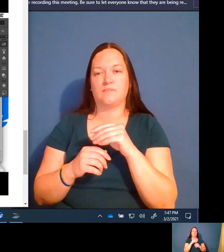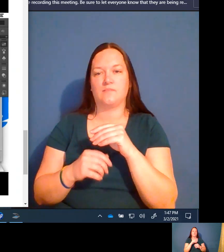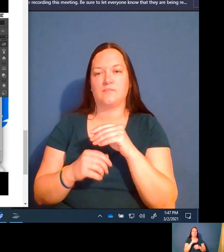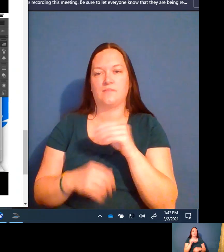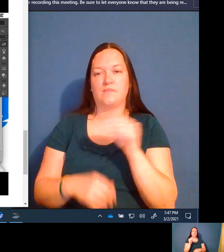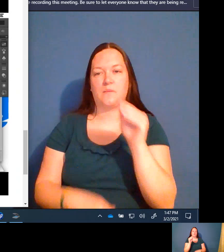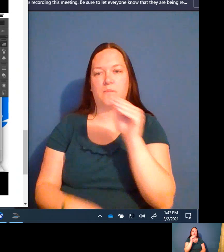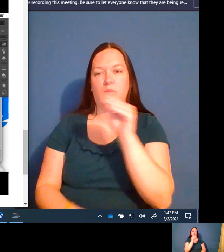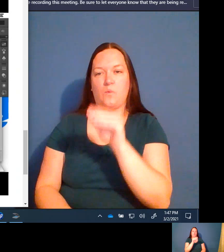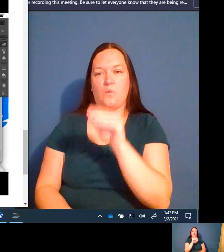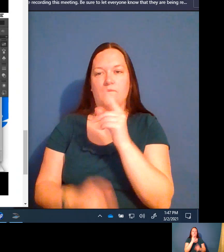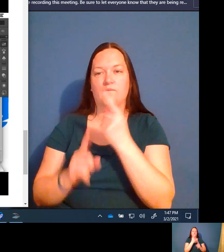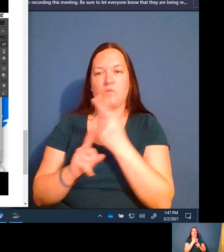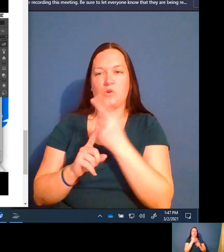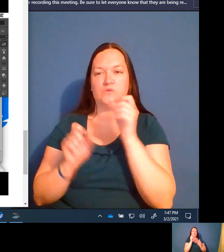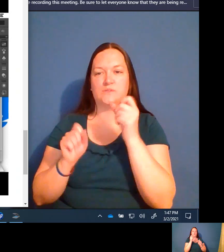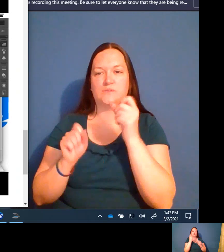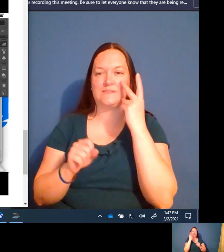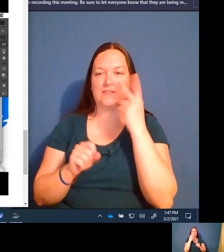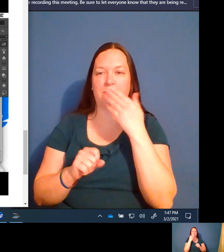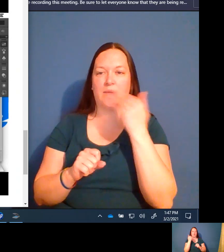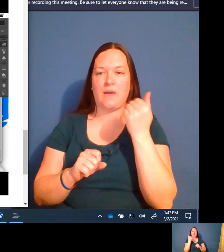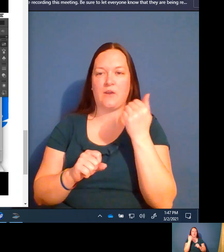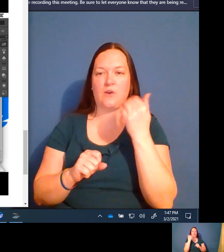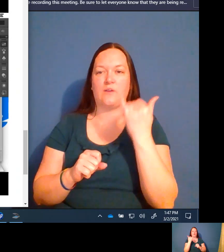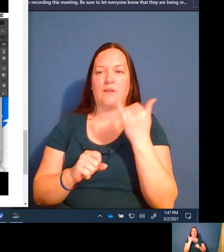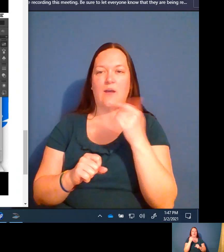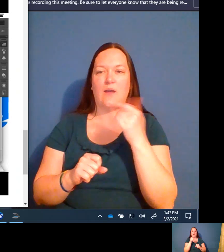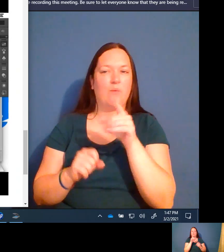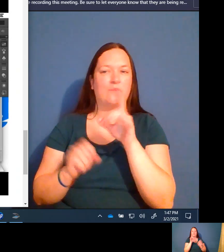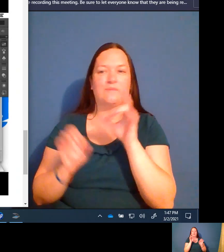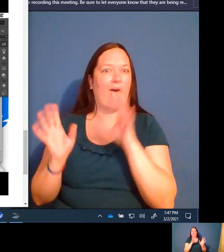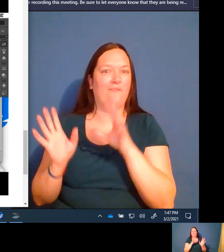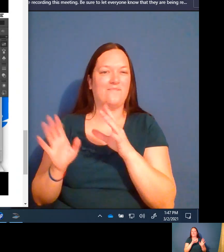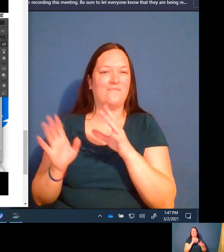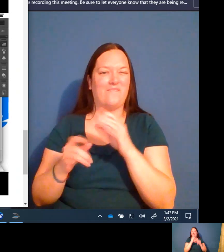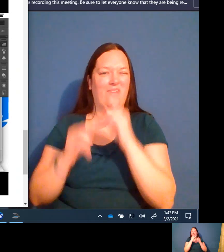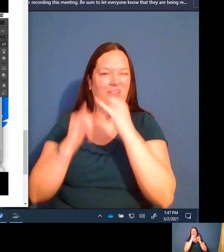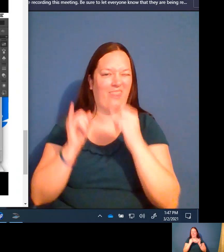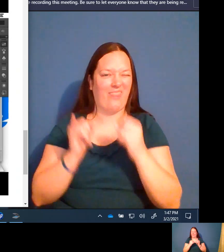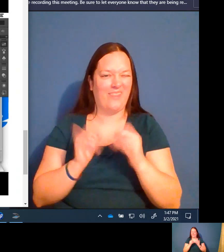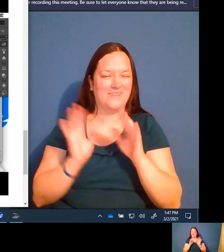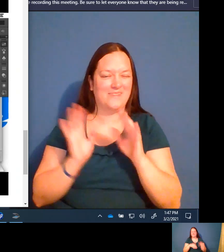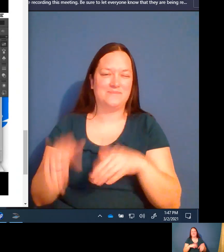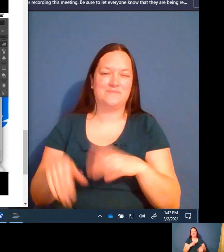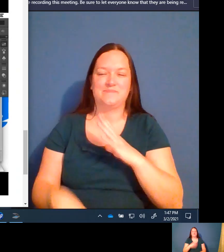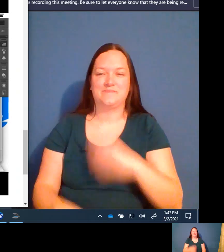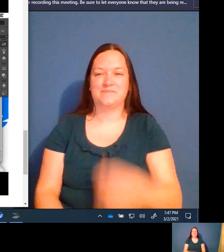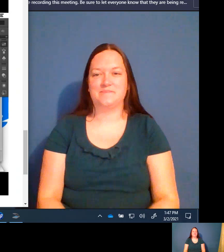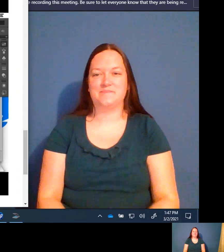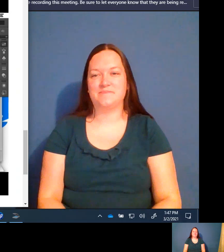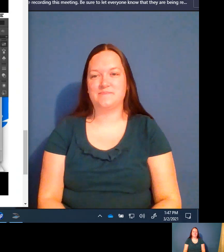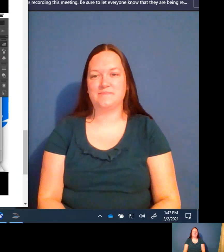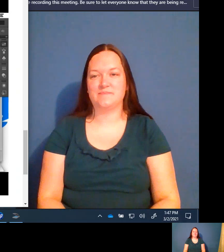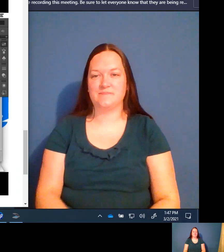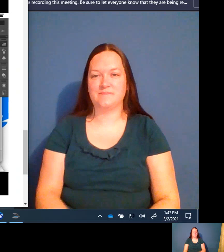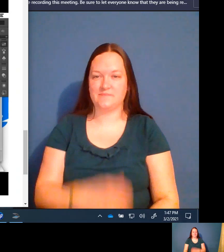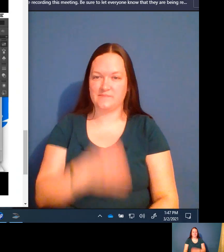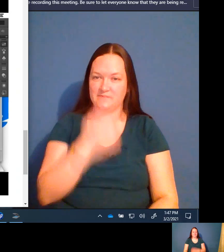Let's move it on over first so we can see it better. Oh, that's a terrible leaf. And on over.